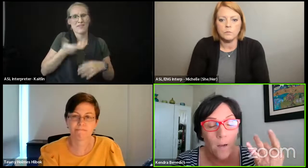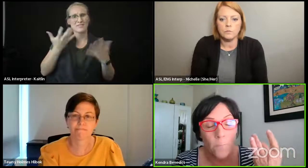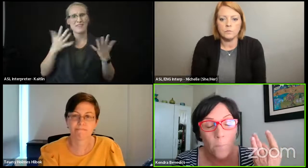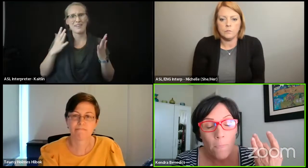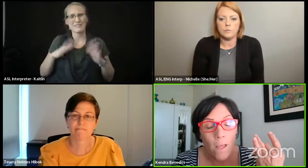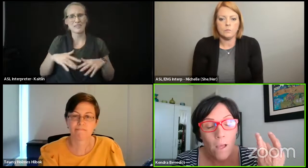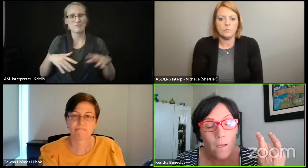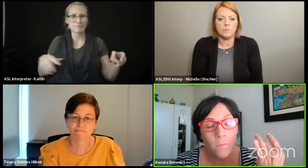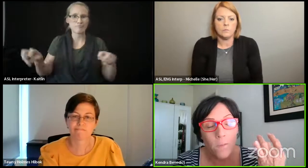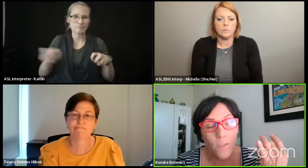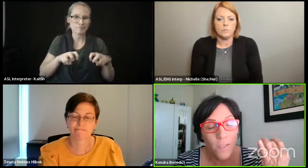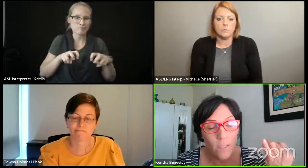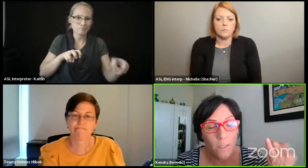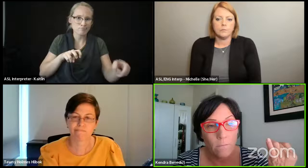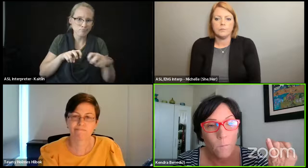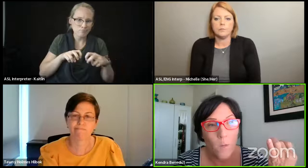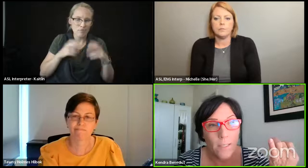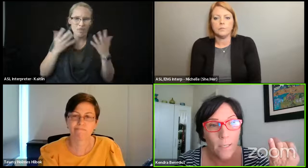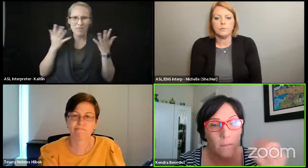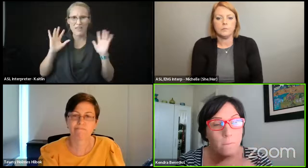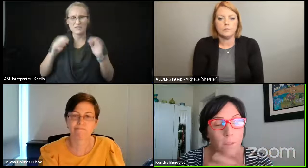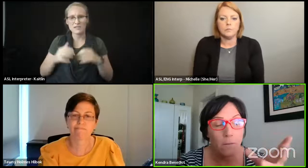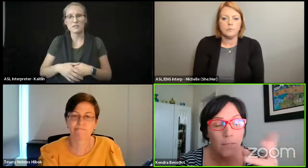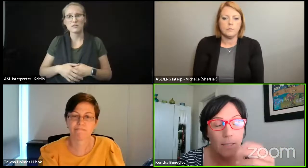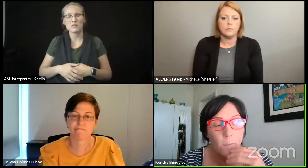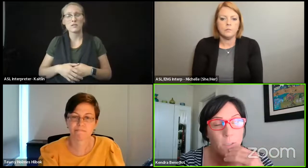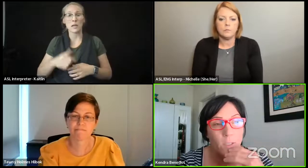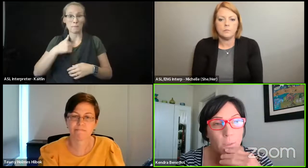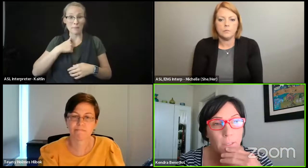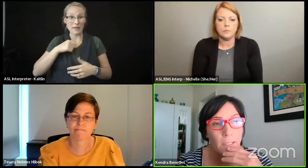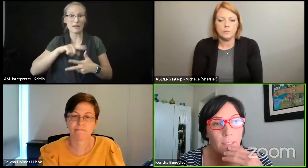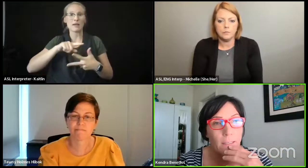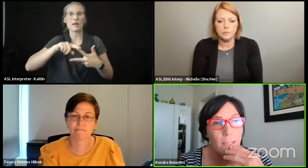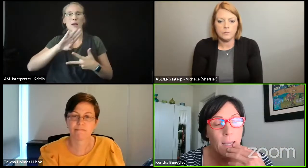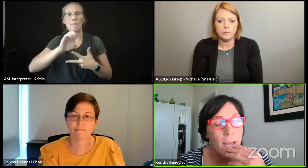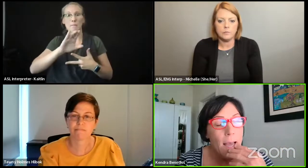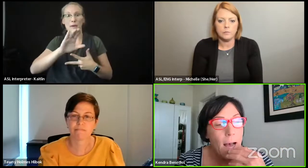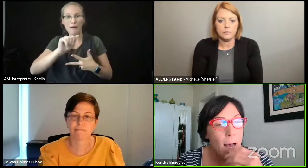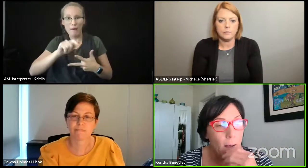and Trisha Waddell, the assistant principal at